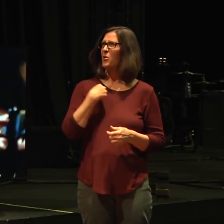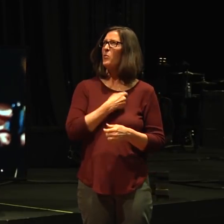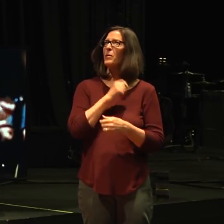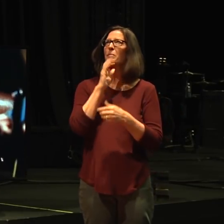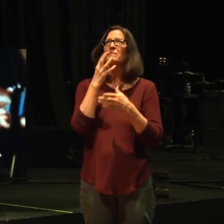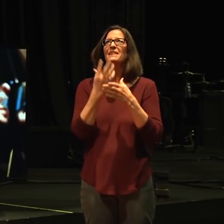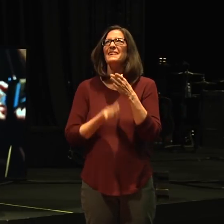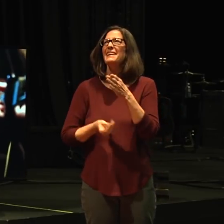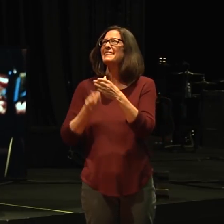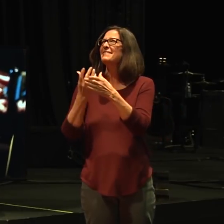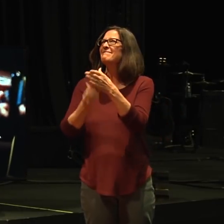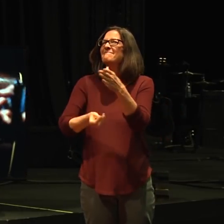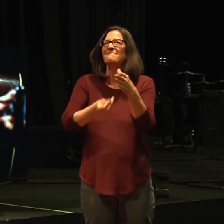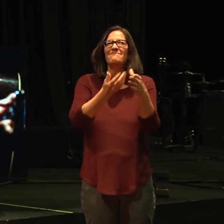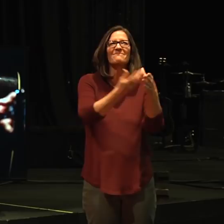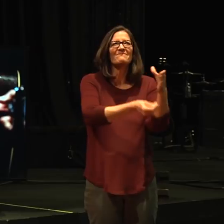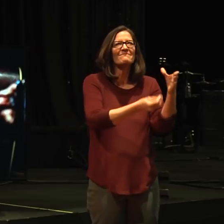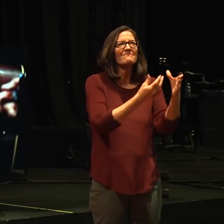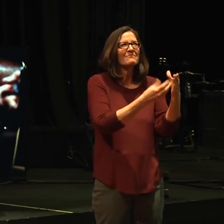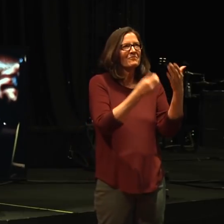won't know what hit us.